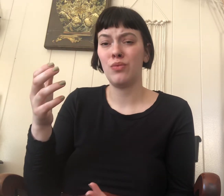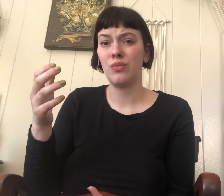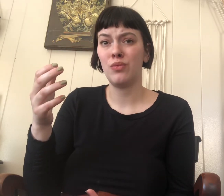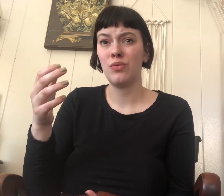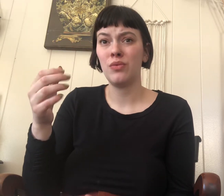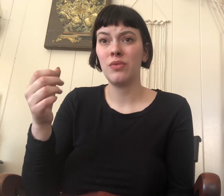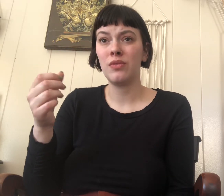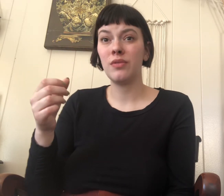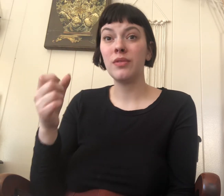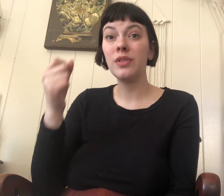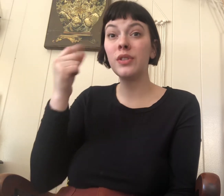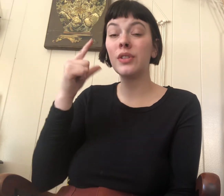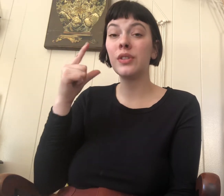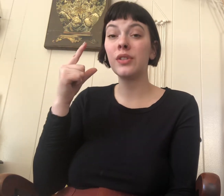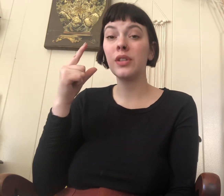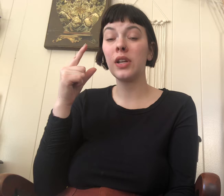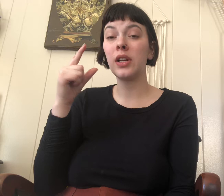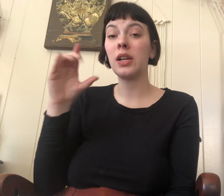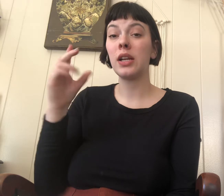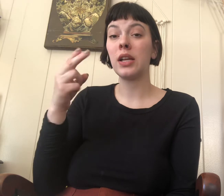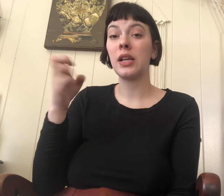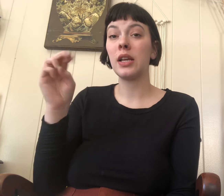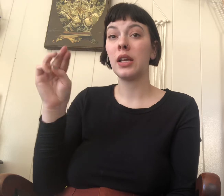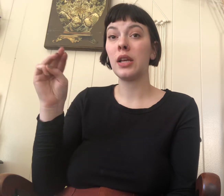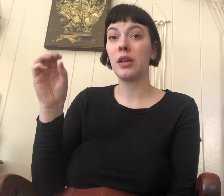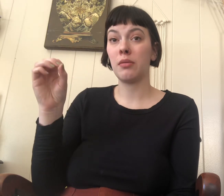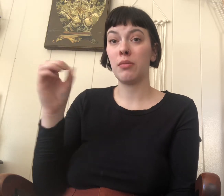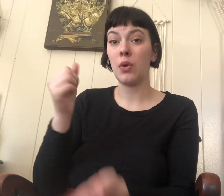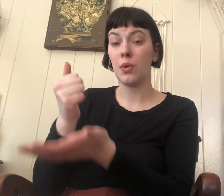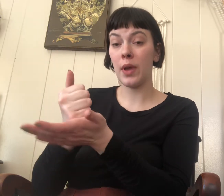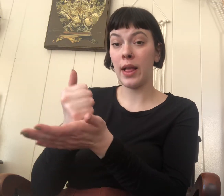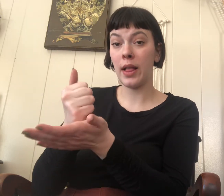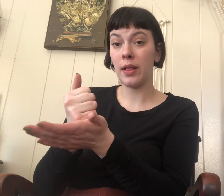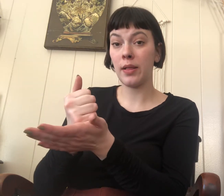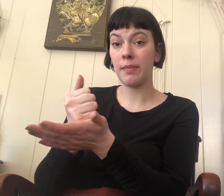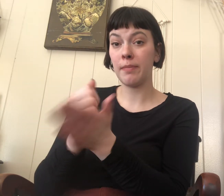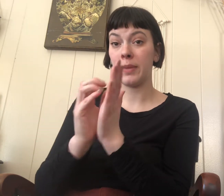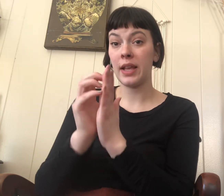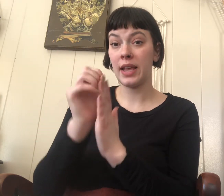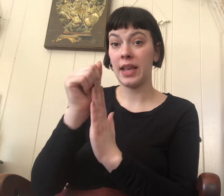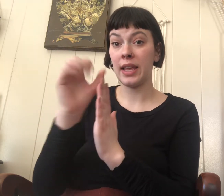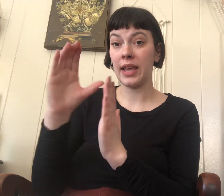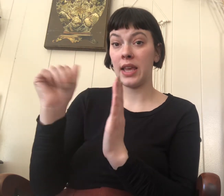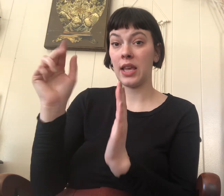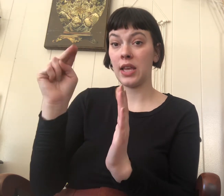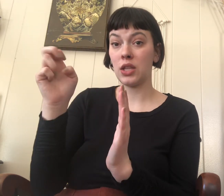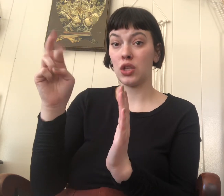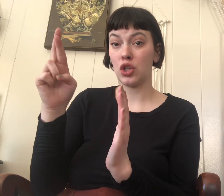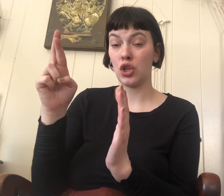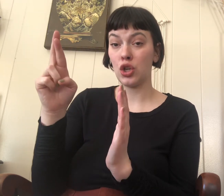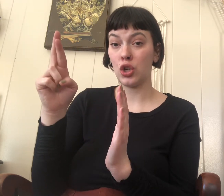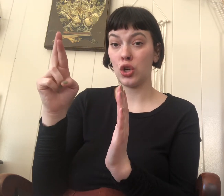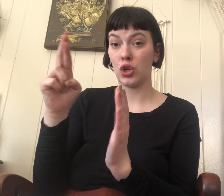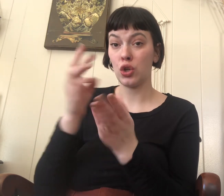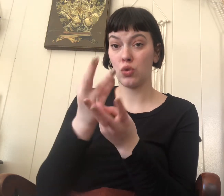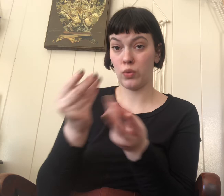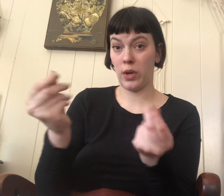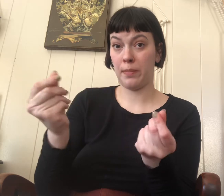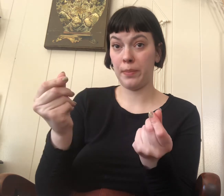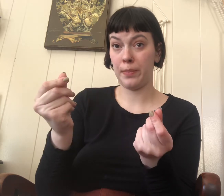Chemotherapies are drugs used to treat cancer, and they're often given intravenously. Unlike surgery or radiation that target one area in the body, chemotherapy goes